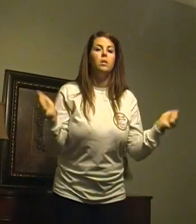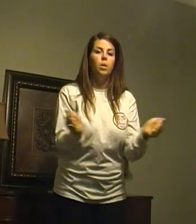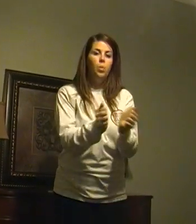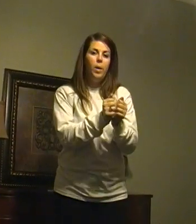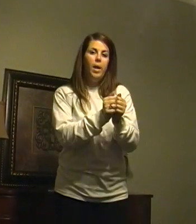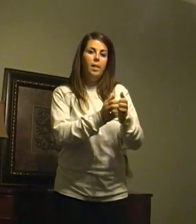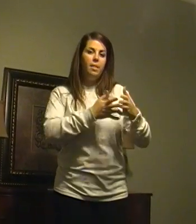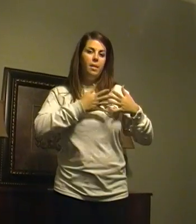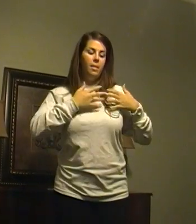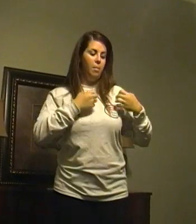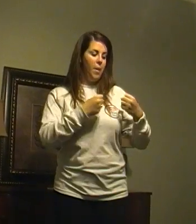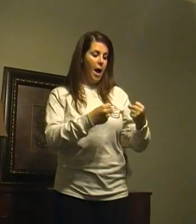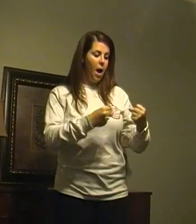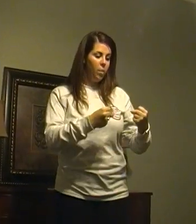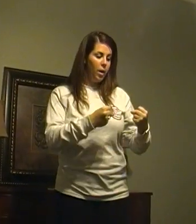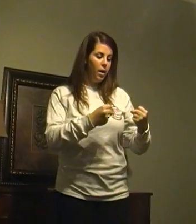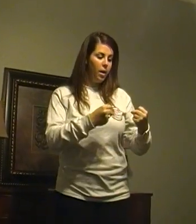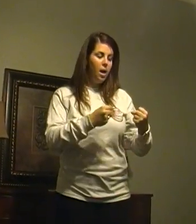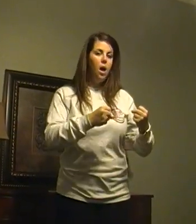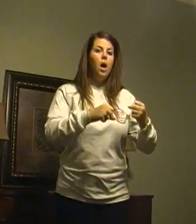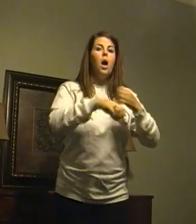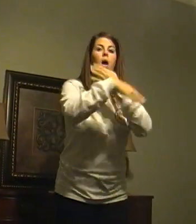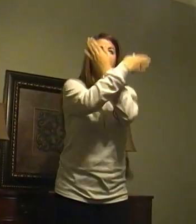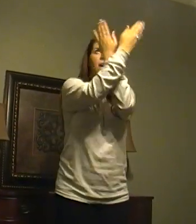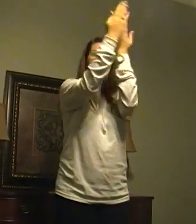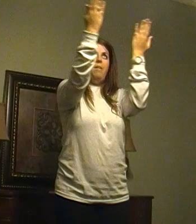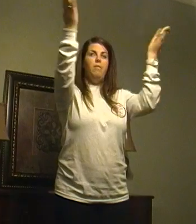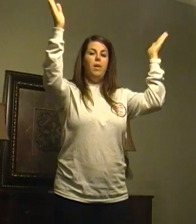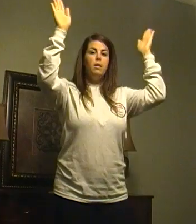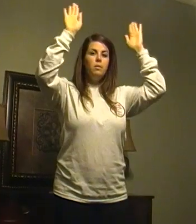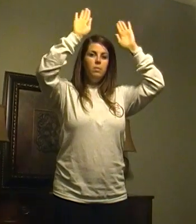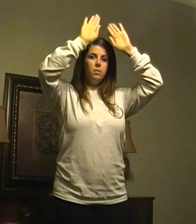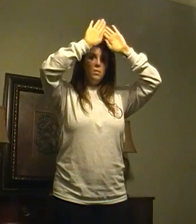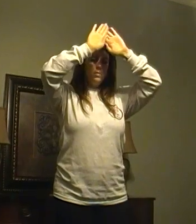so with the power of heaven